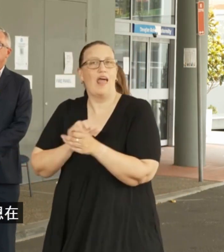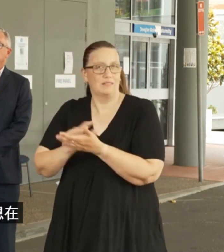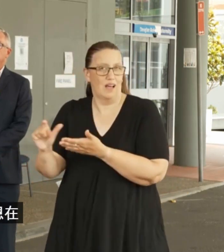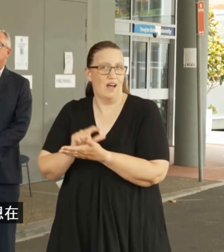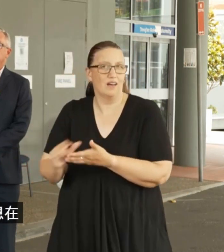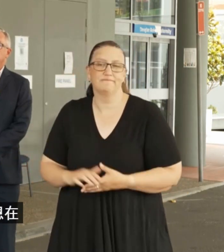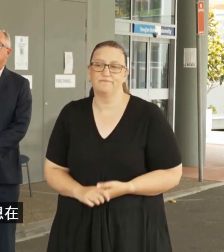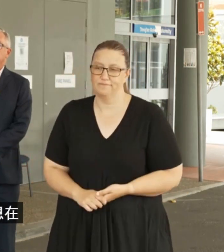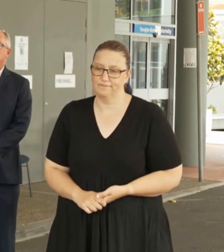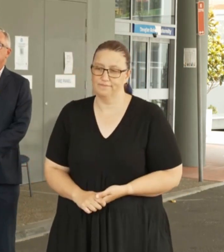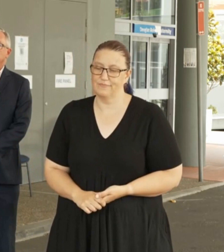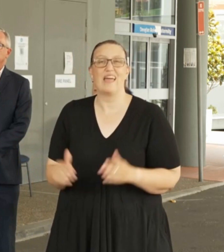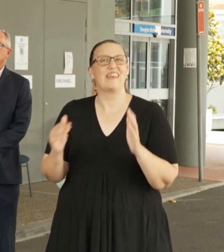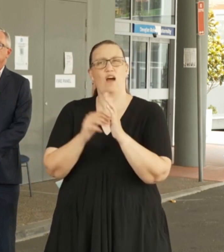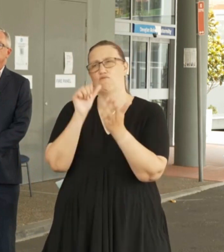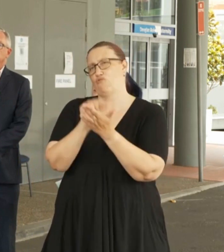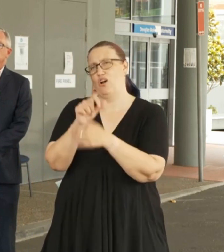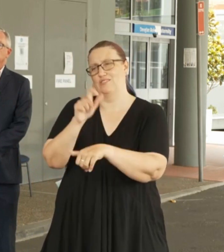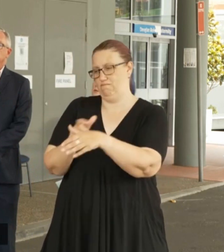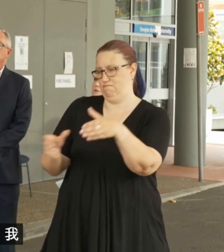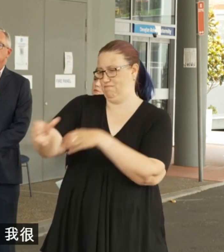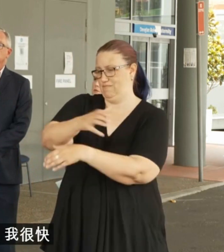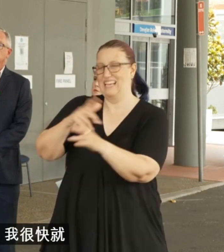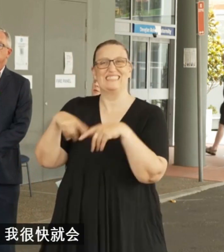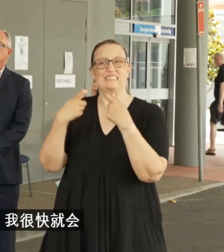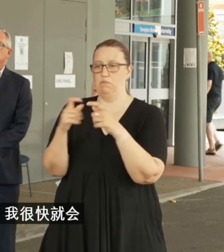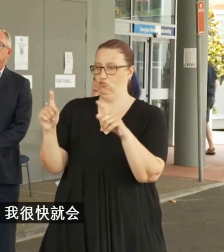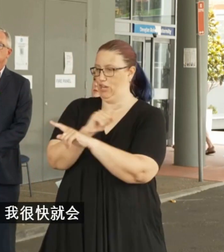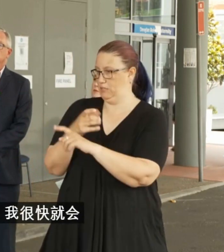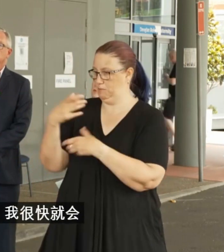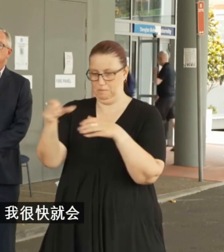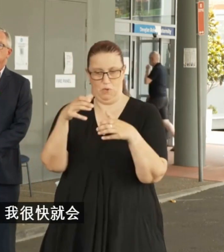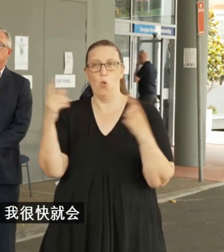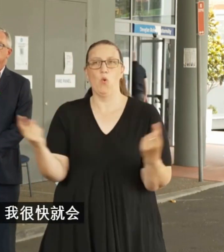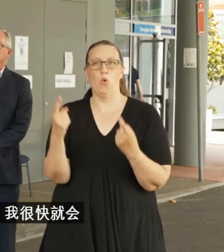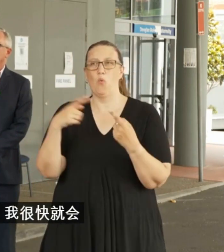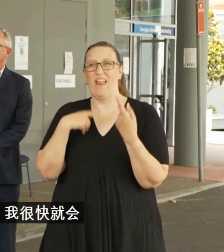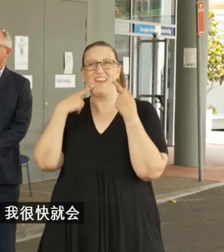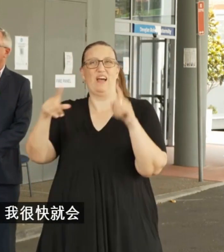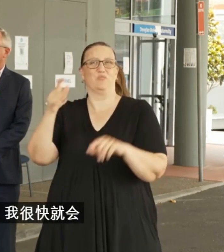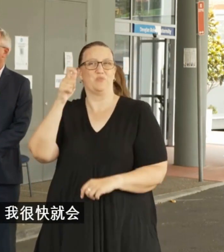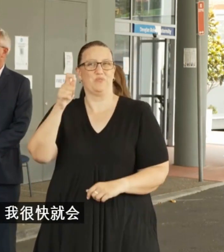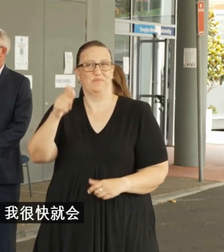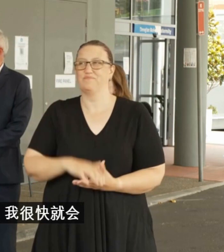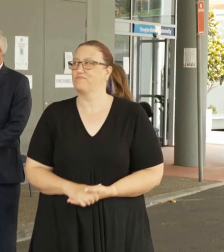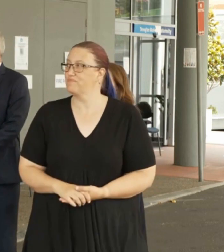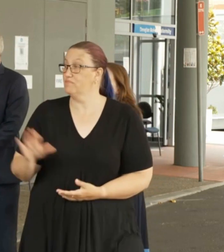the time, and now is the opportunity to take the team forward, and I'll be making some announcements on that shortly.